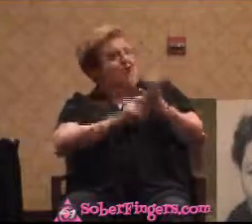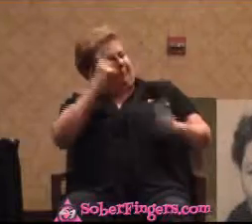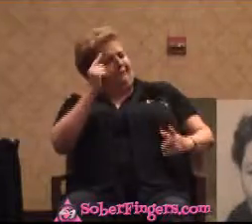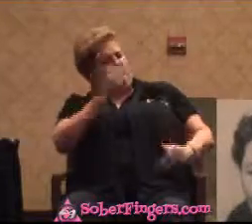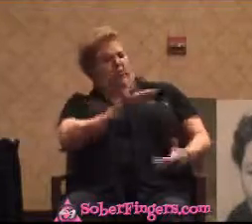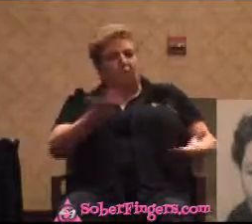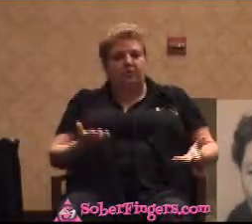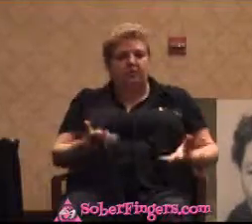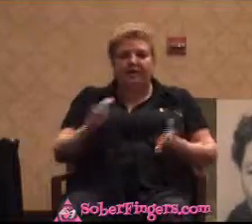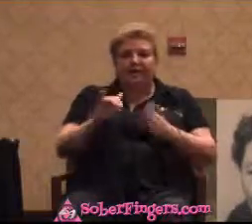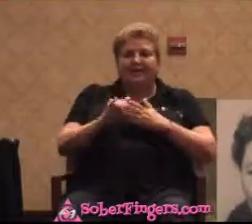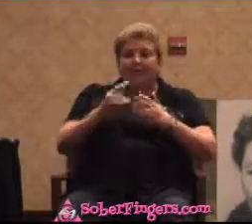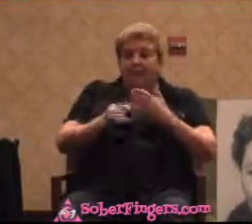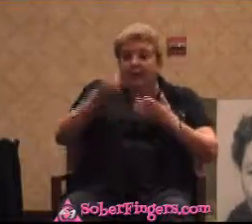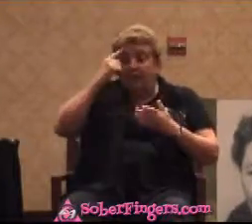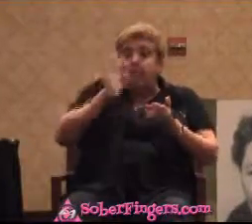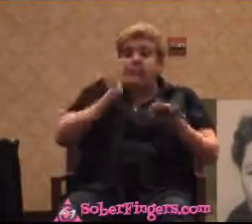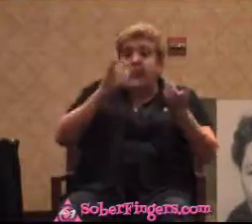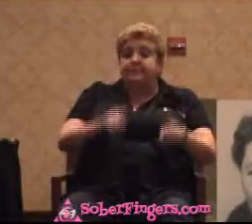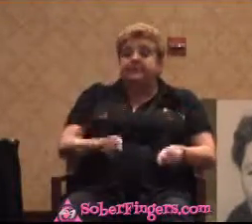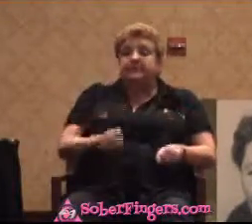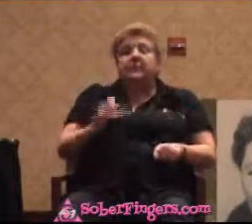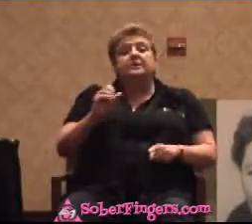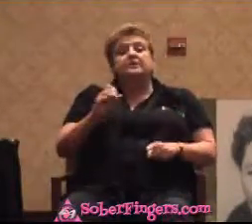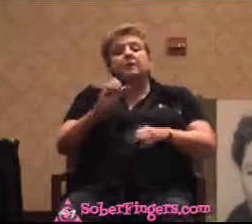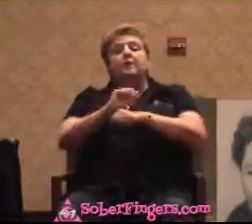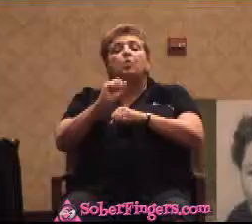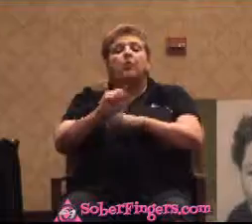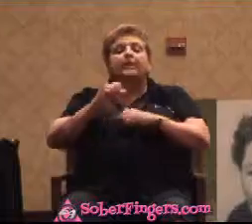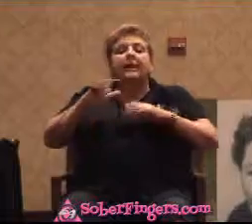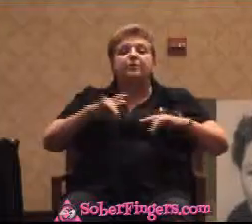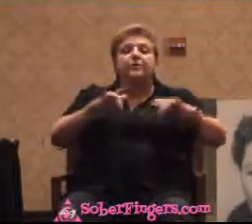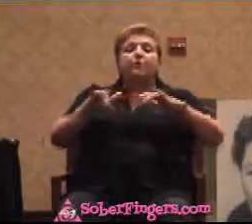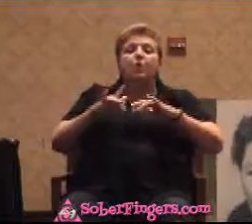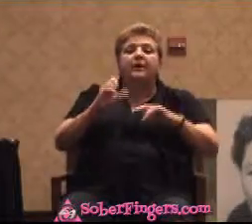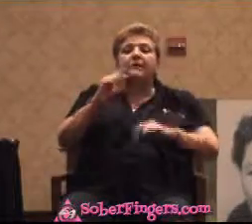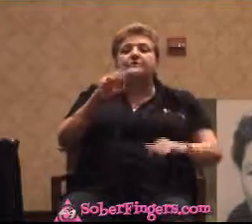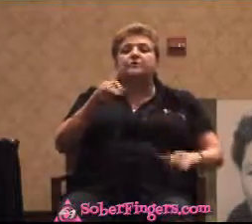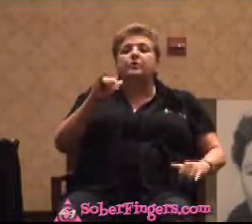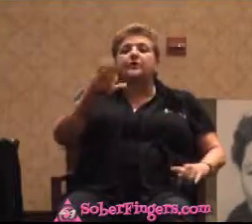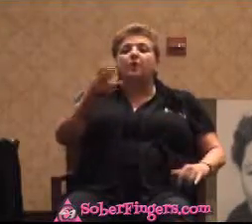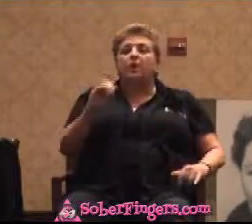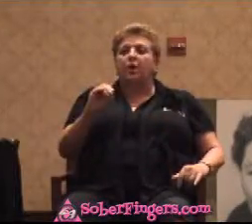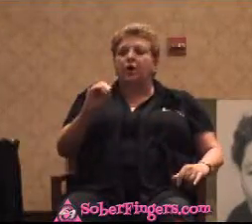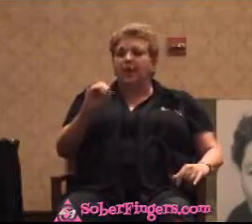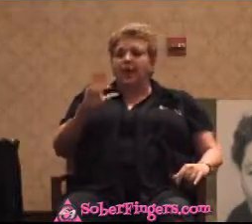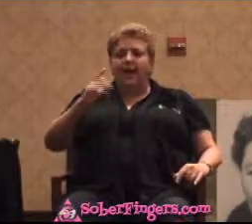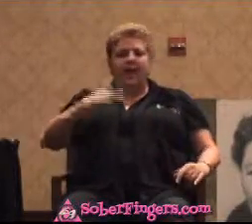way I saw it. And I'm at this recording studio, and I'm in the bathroom, and I hit my best Whitney Houston note.